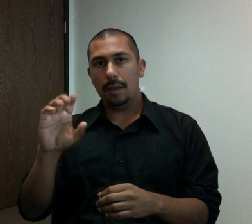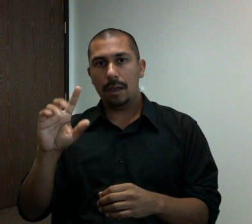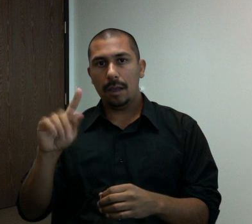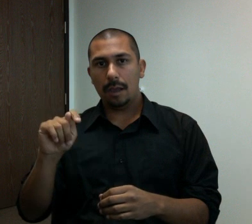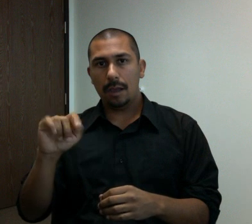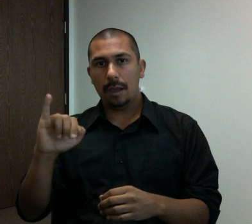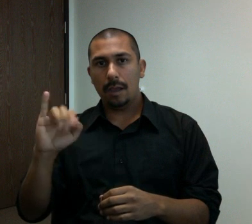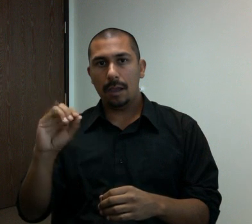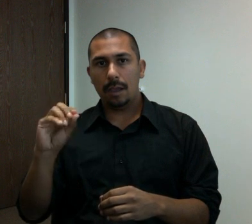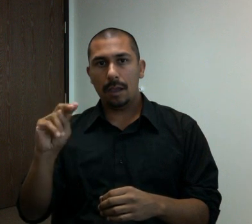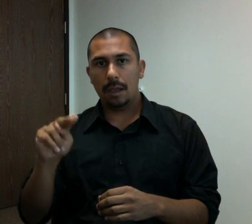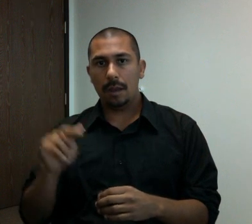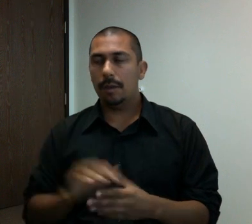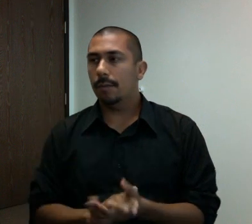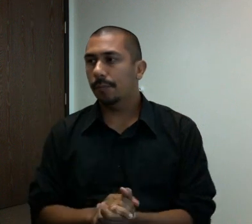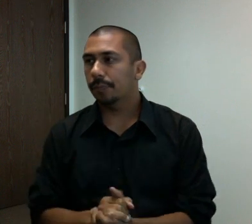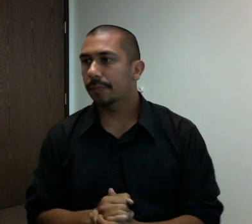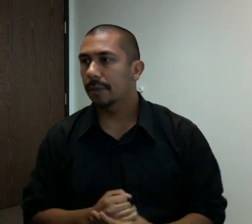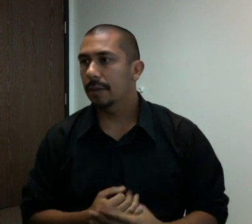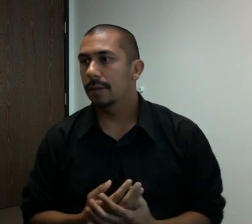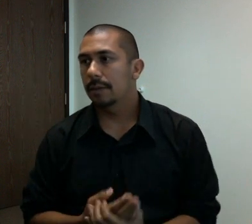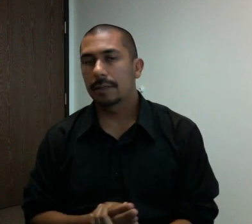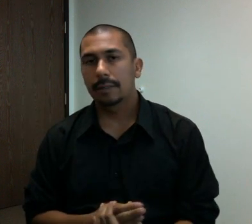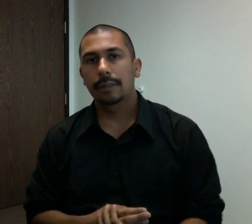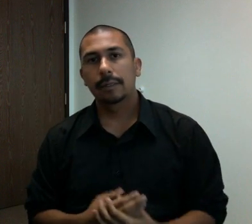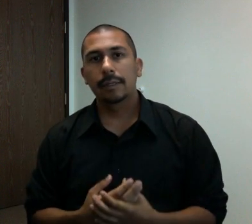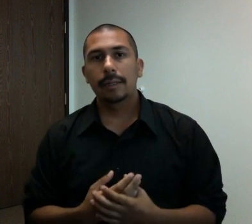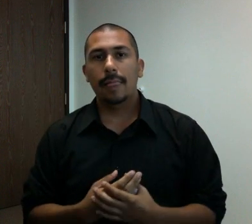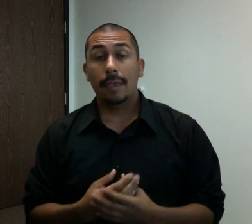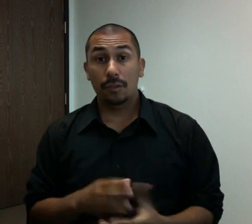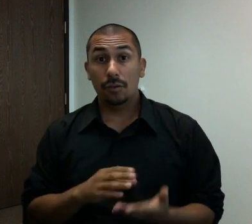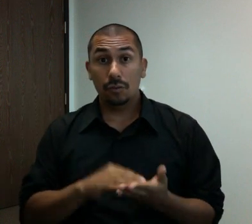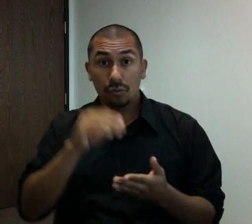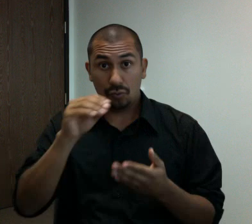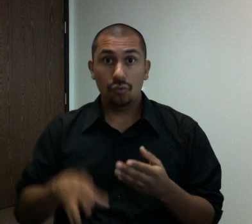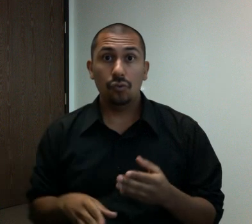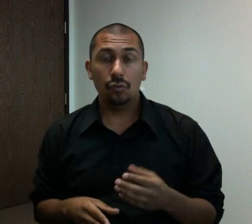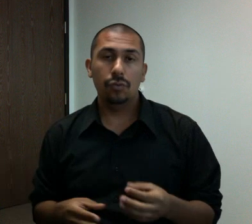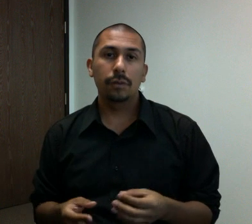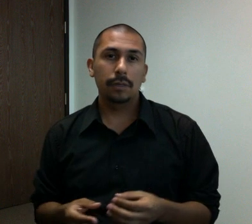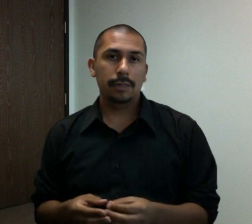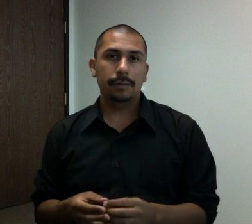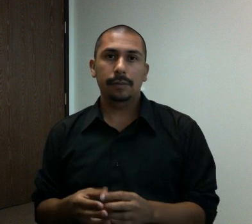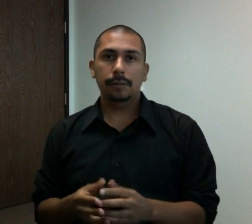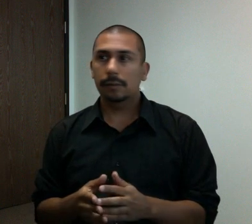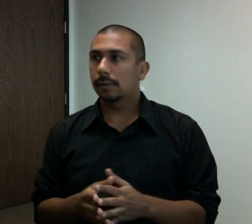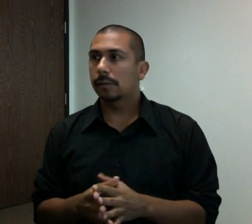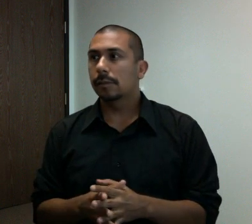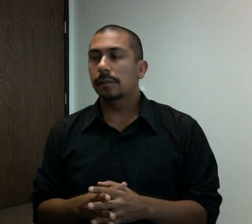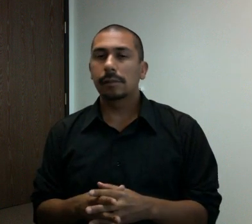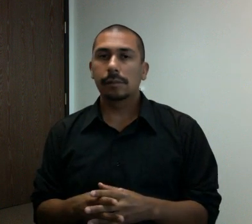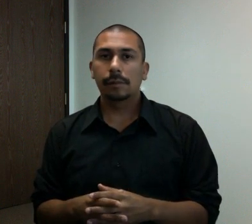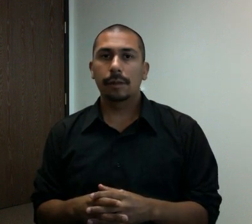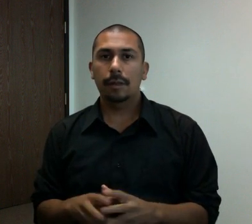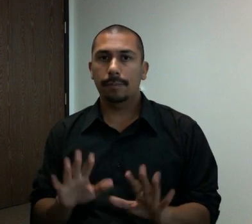own from their area. It could be one time I had a gentleman talk about, he was doing